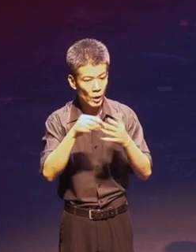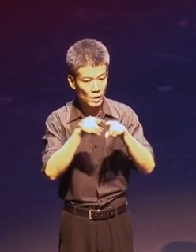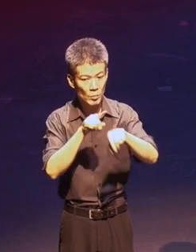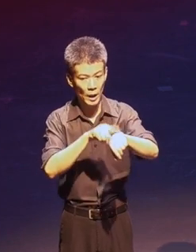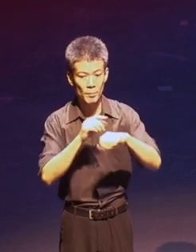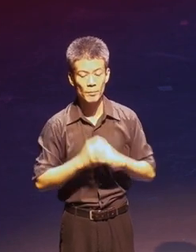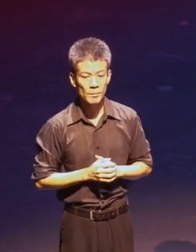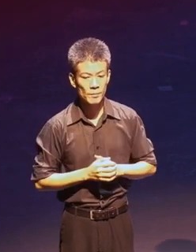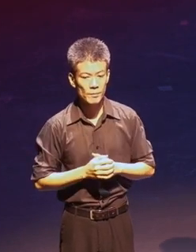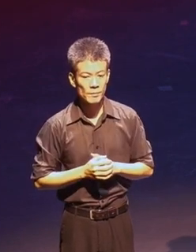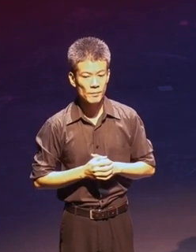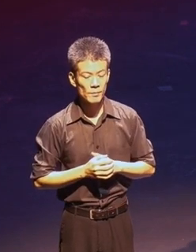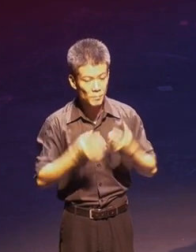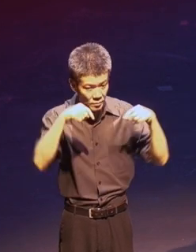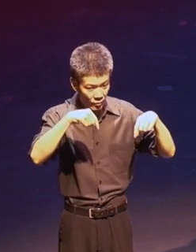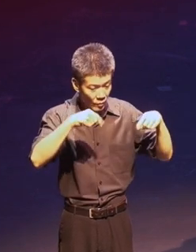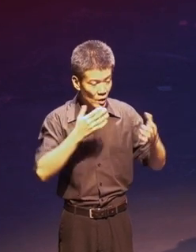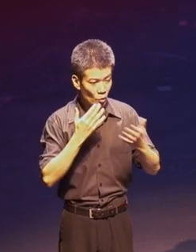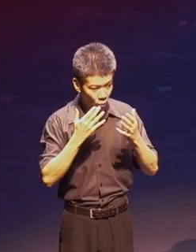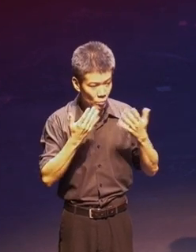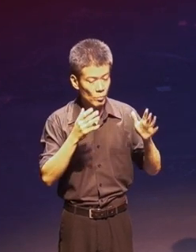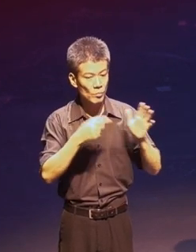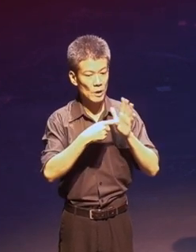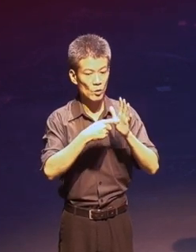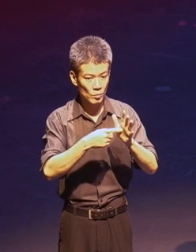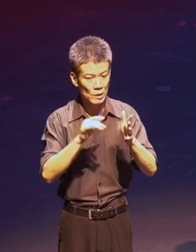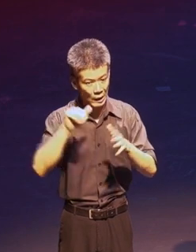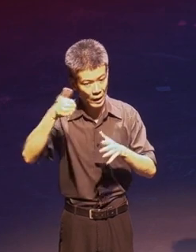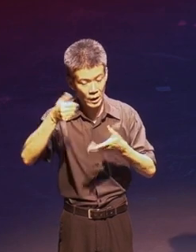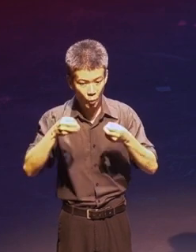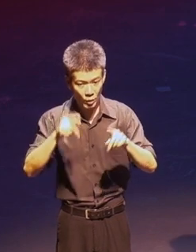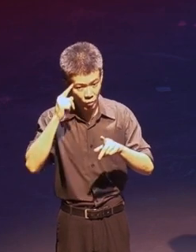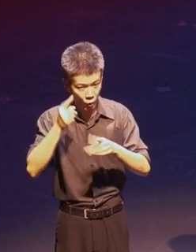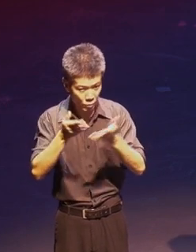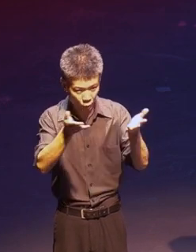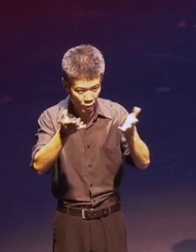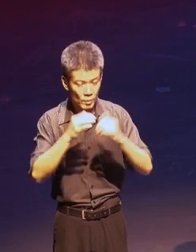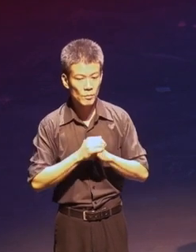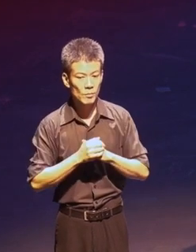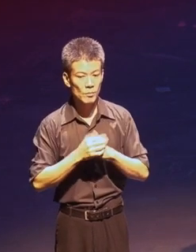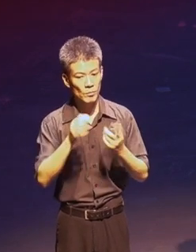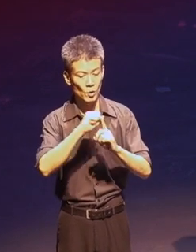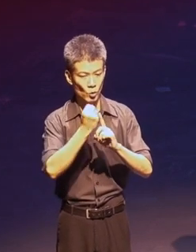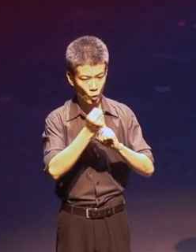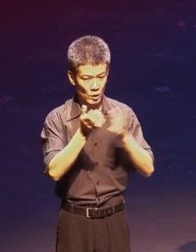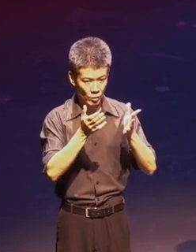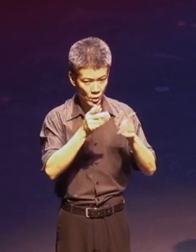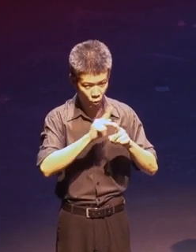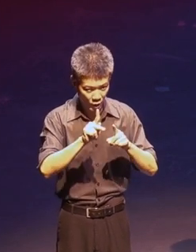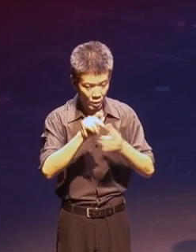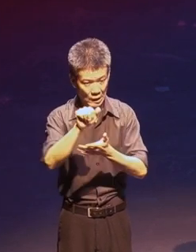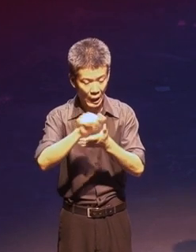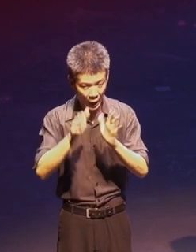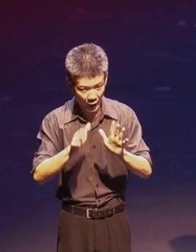time. Today's forum presents yet another opportunity for all of us, social service professionals,